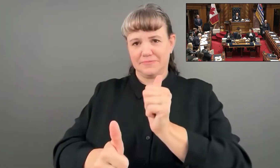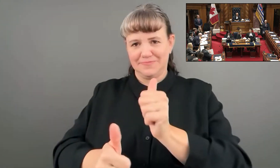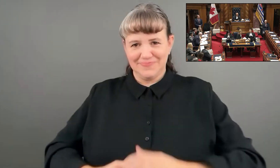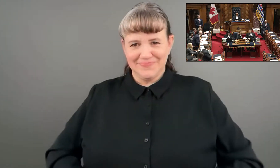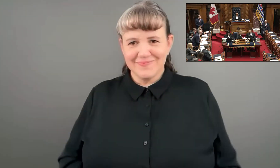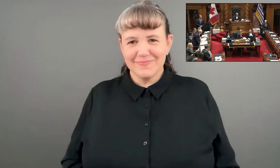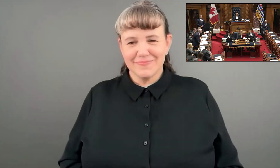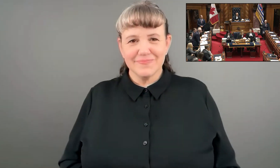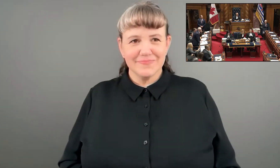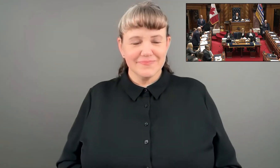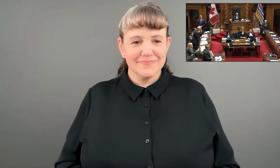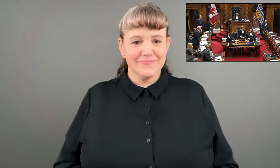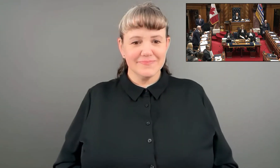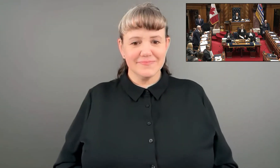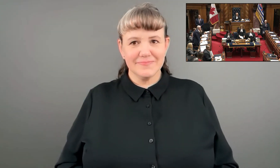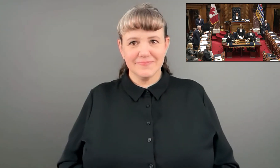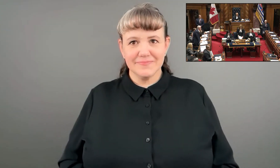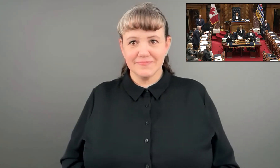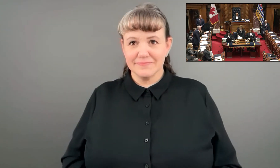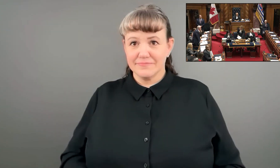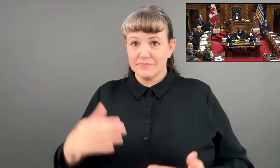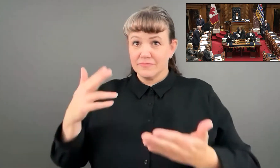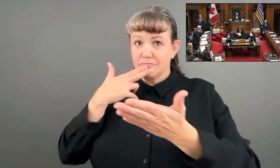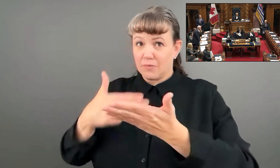Madam Clerk.